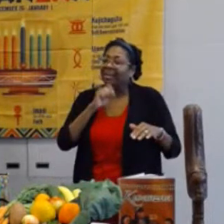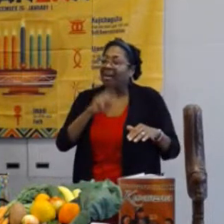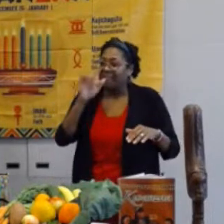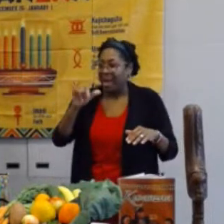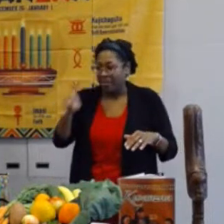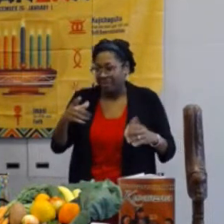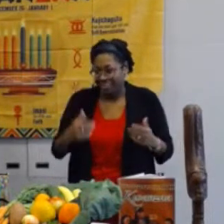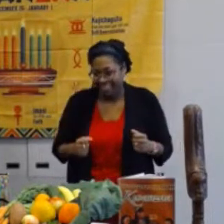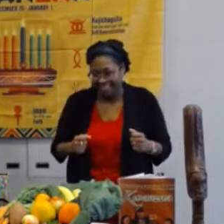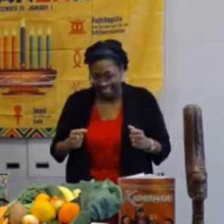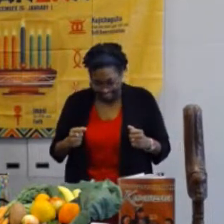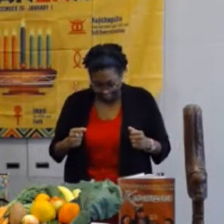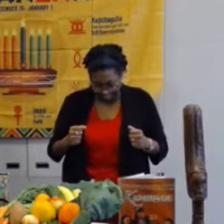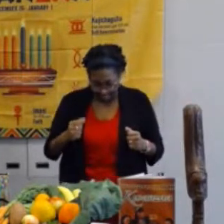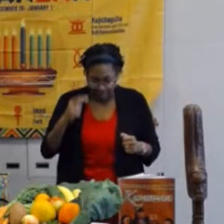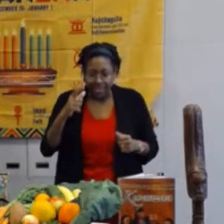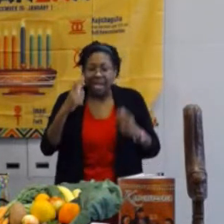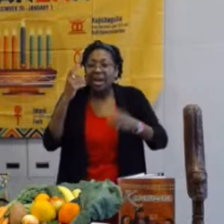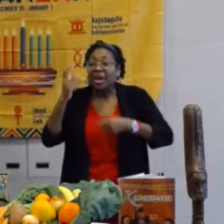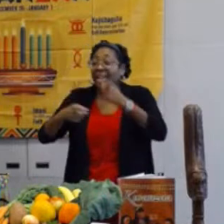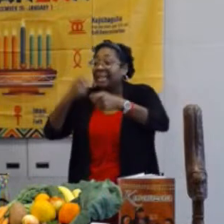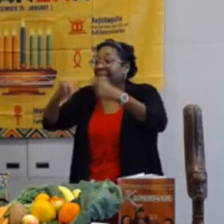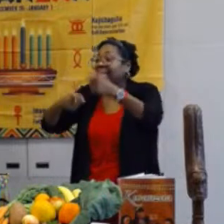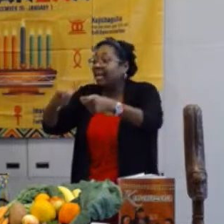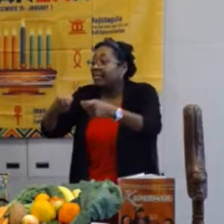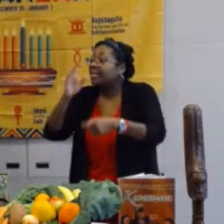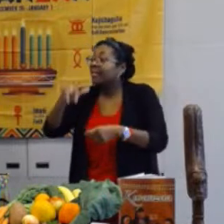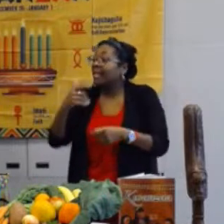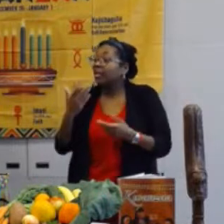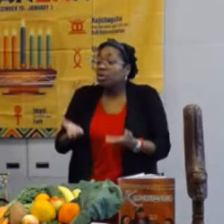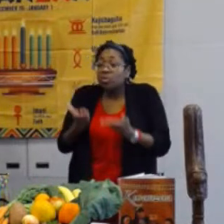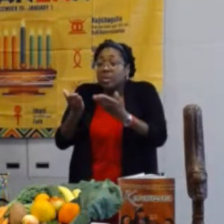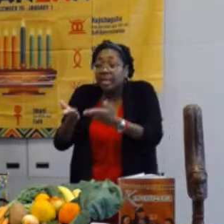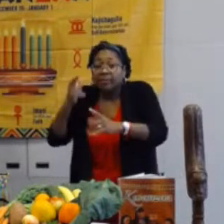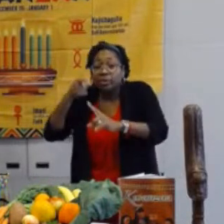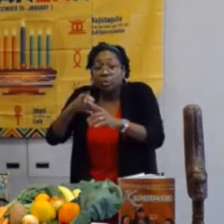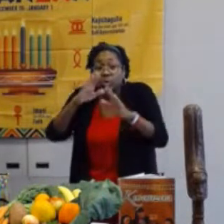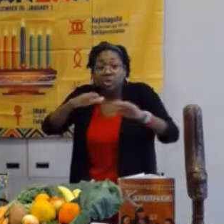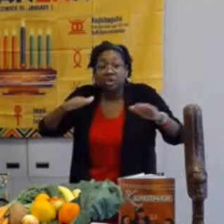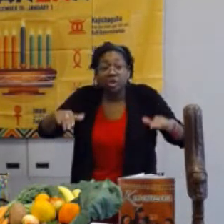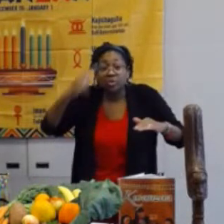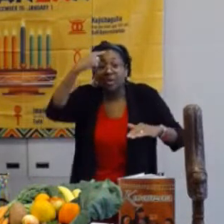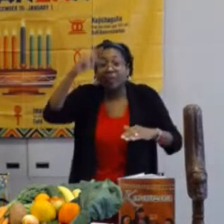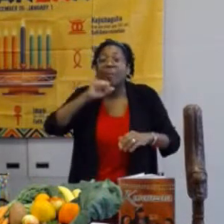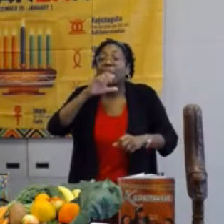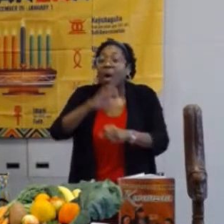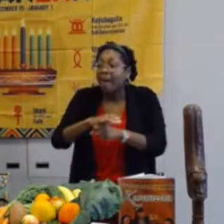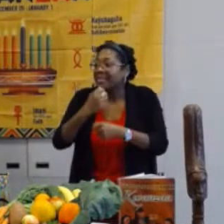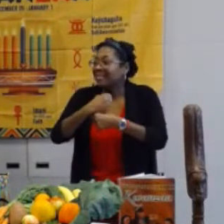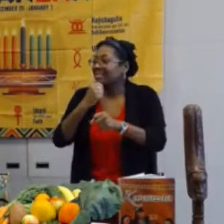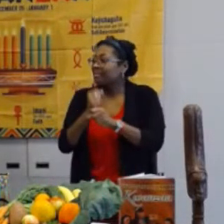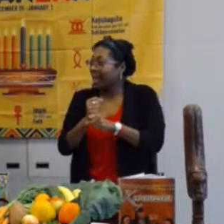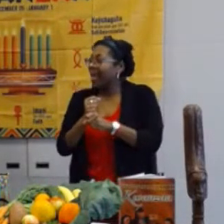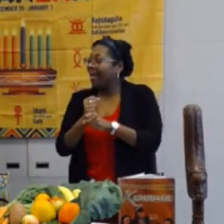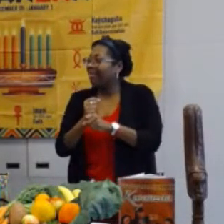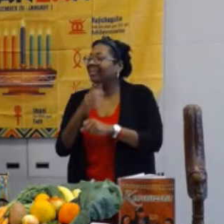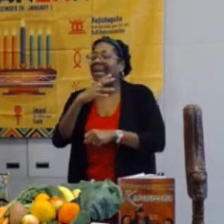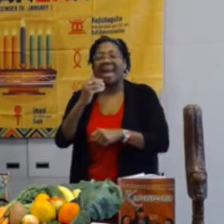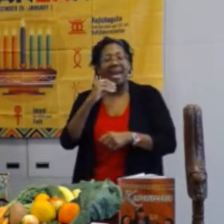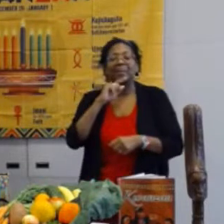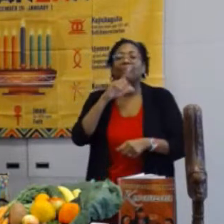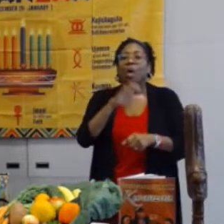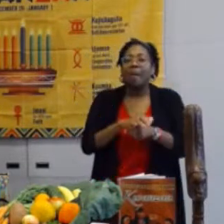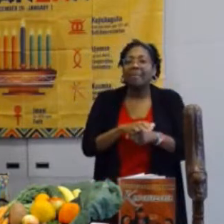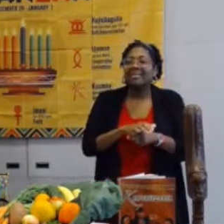The zawadi are gifts that are given to children for promises made and promises